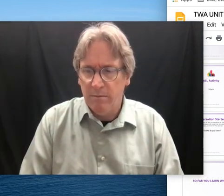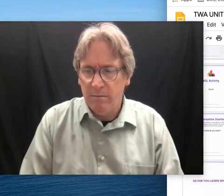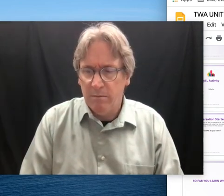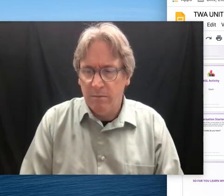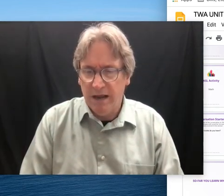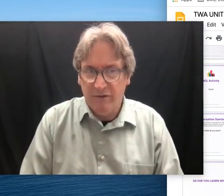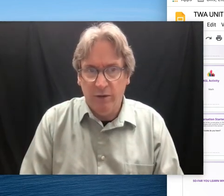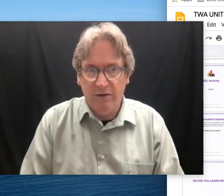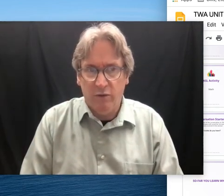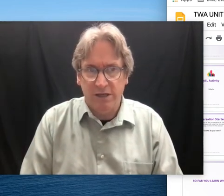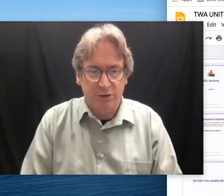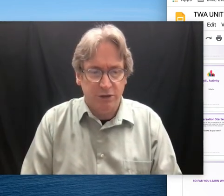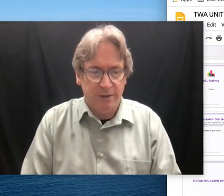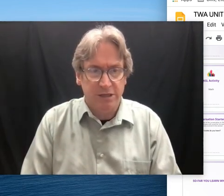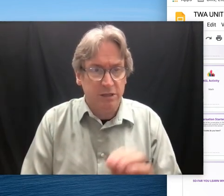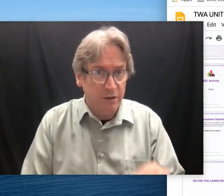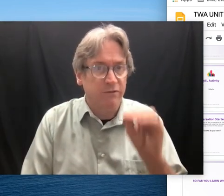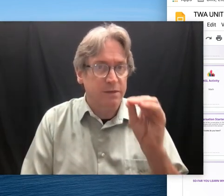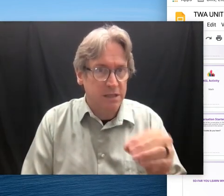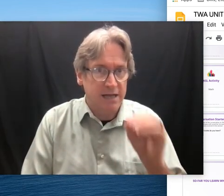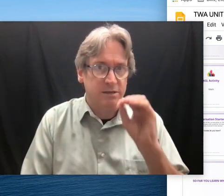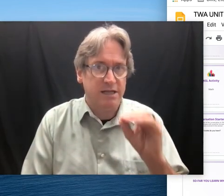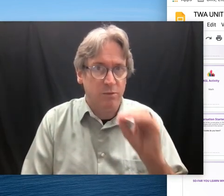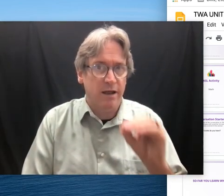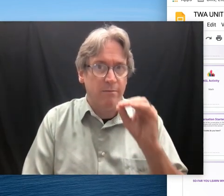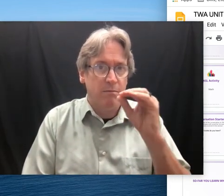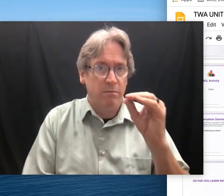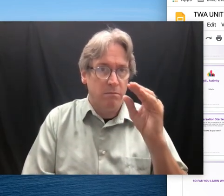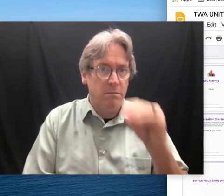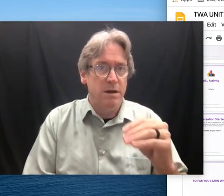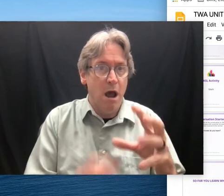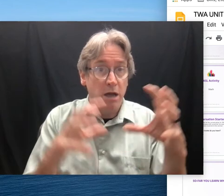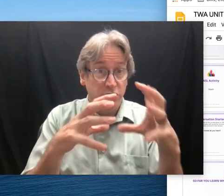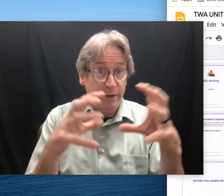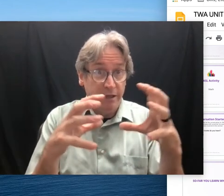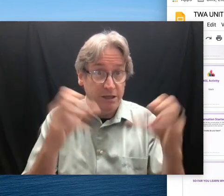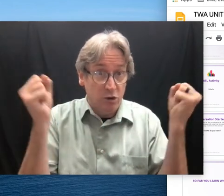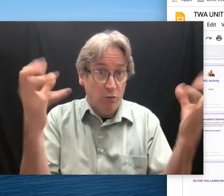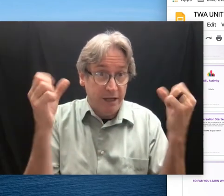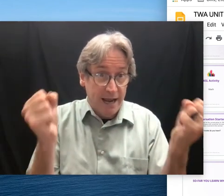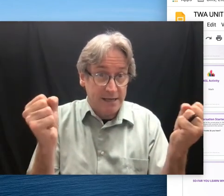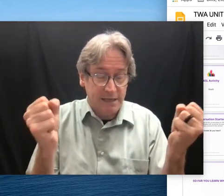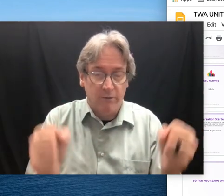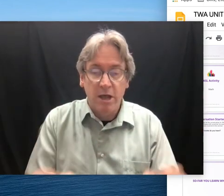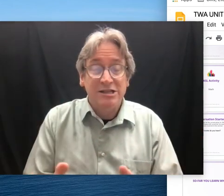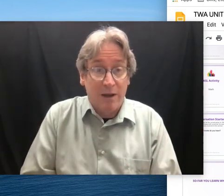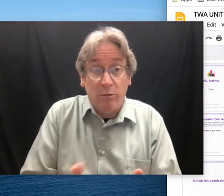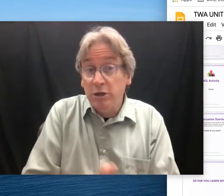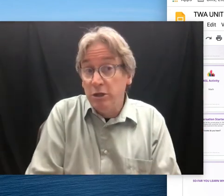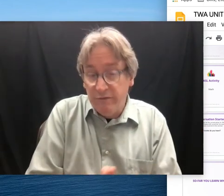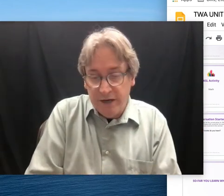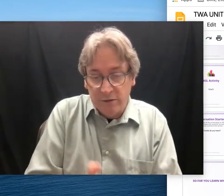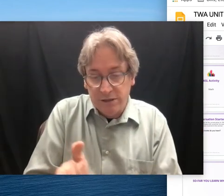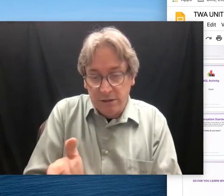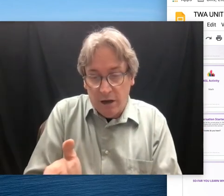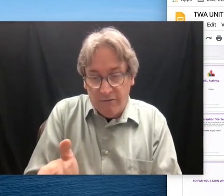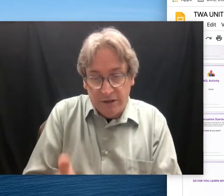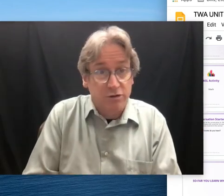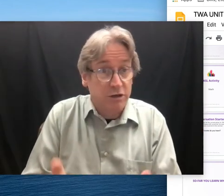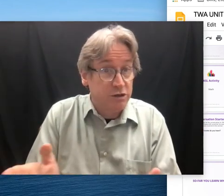And if you need voice, you shouldn't be excluded from this class. That's why I'm not doing these only in ASL. So I will include